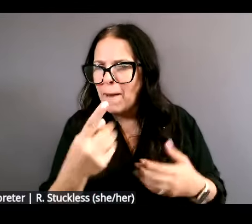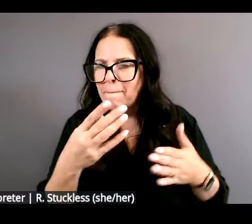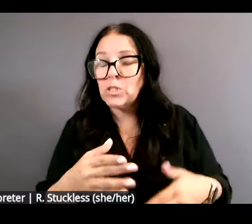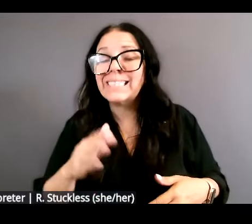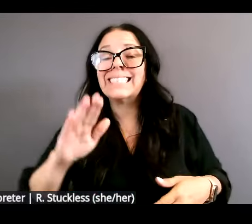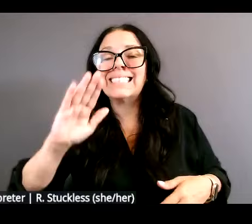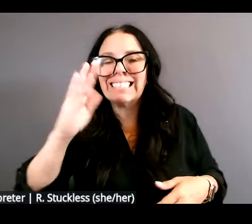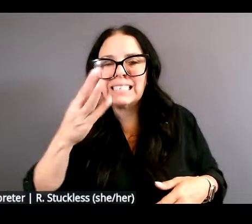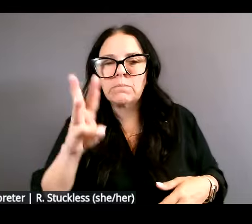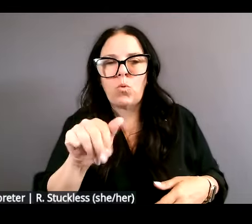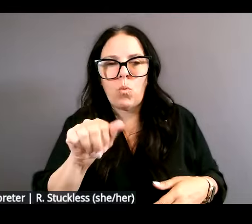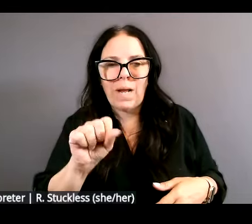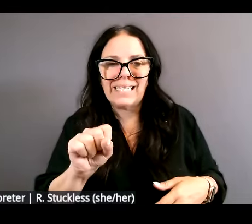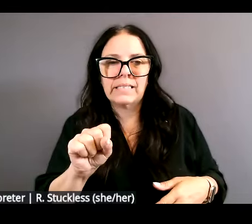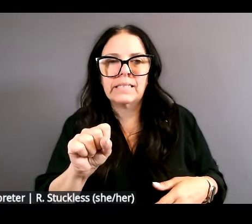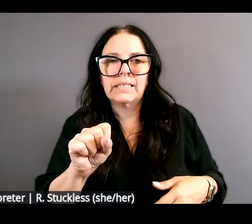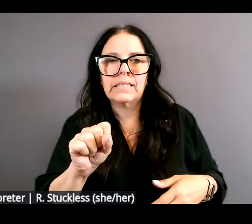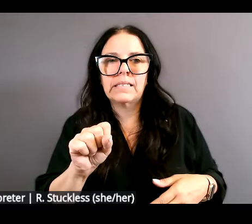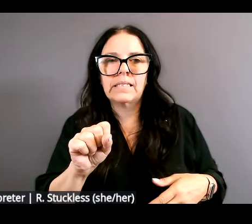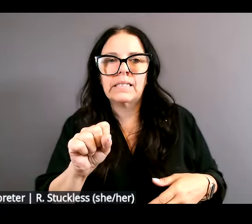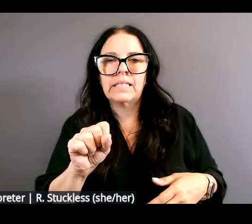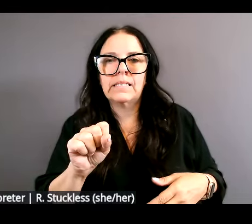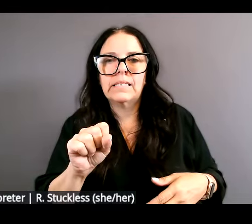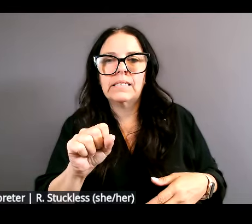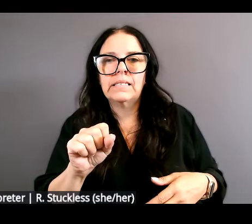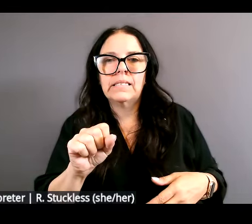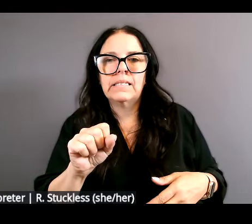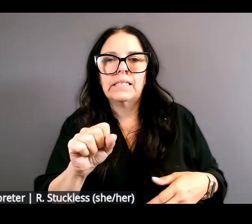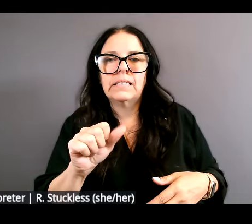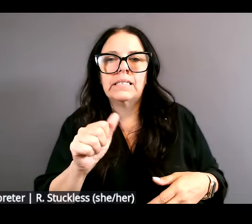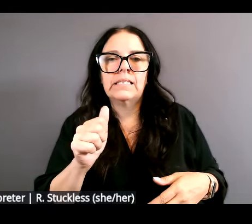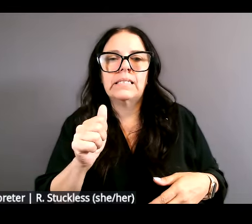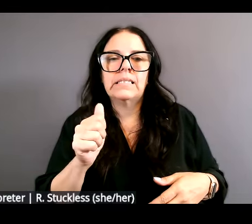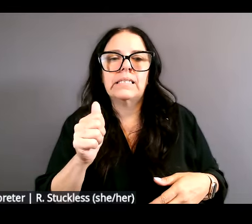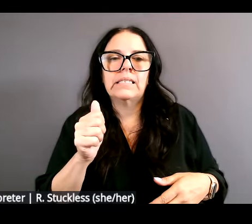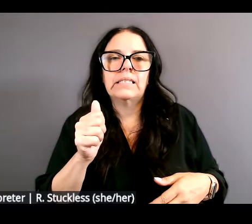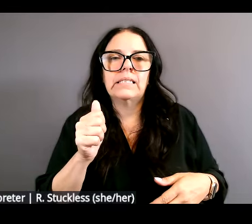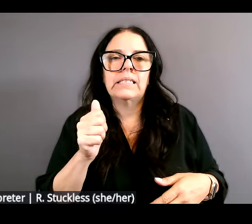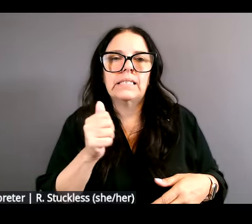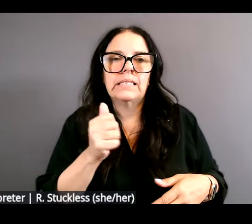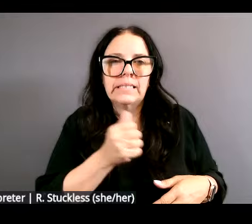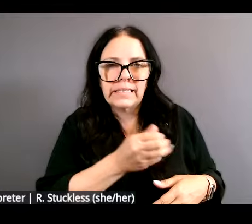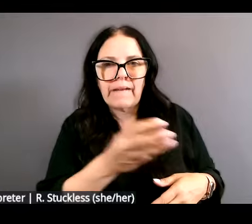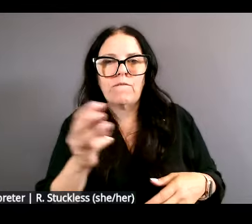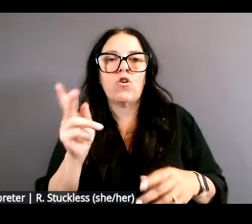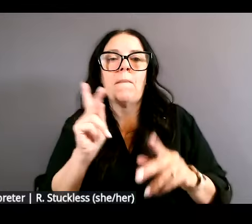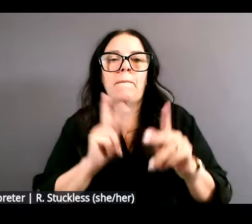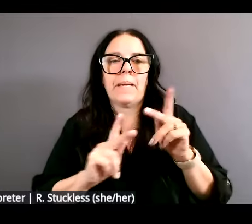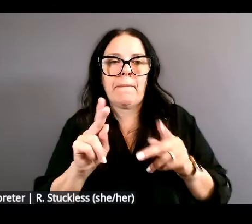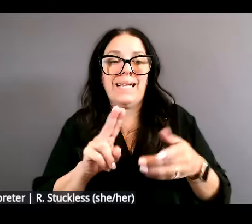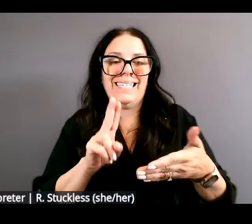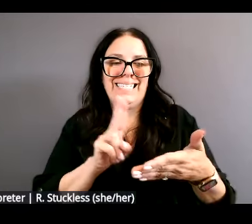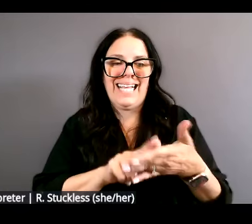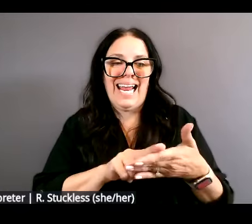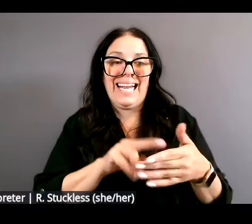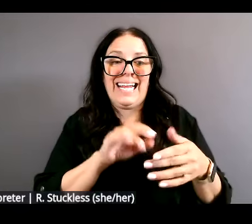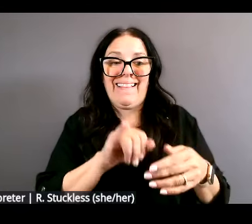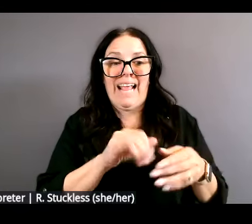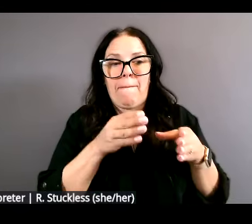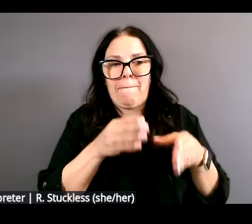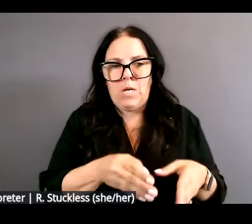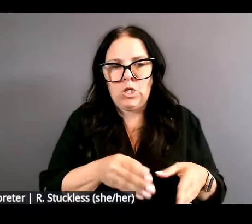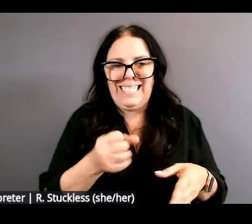of people who were signing the name of this particular person. And so it's not just one person who